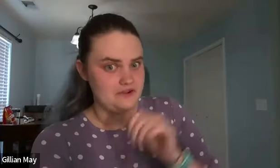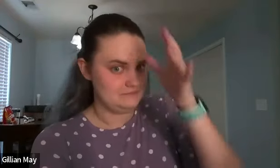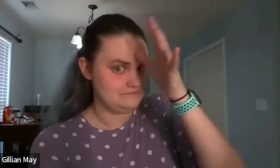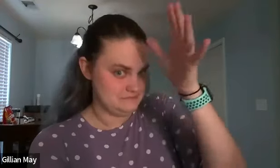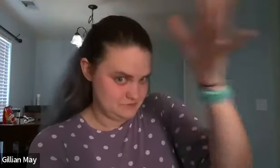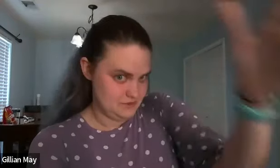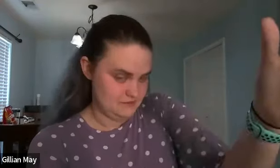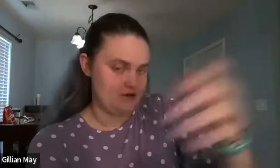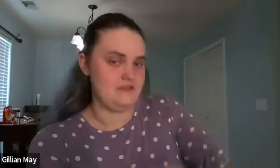grandfather.